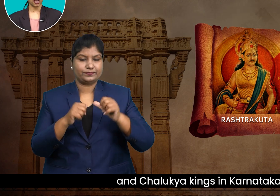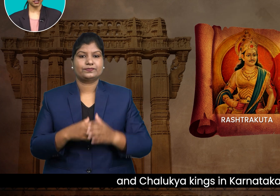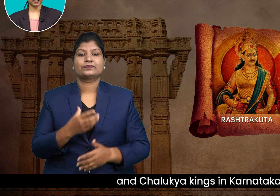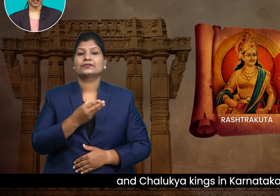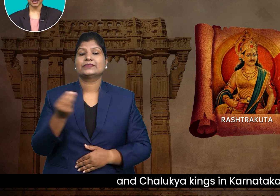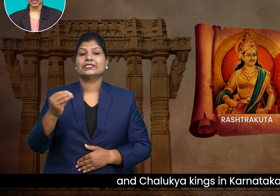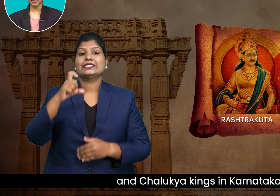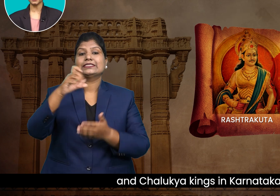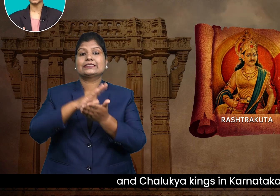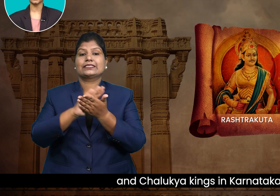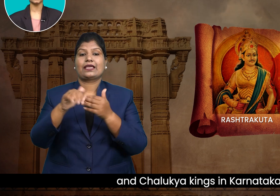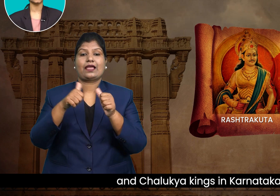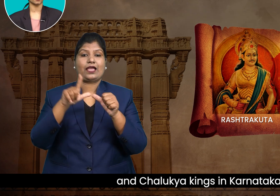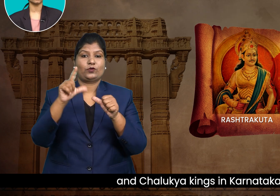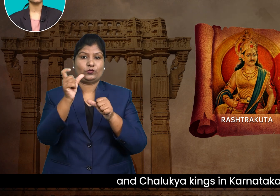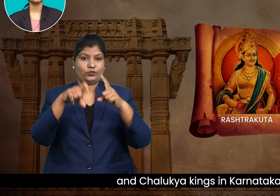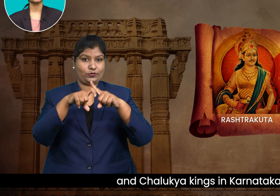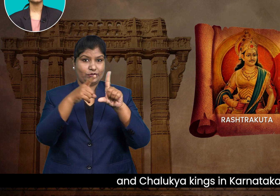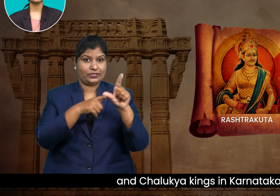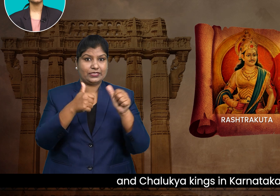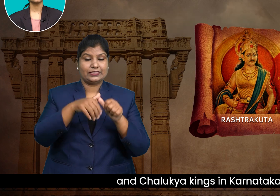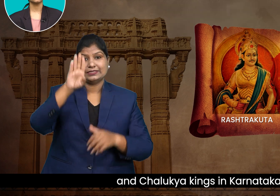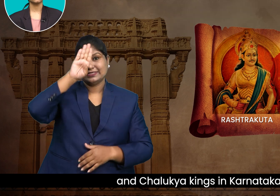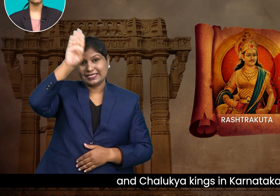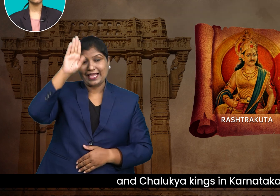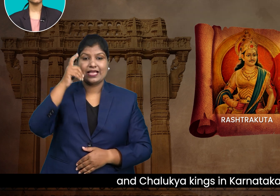and Chalukya kings in Karnataka.